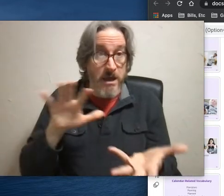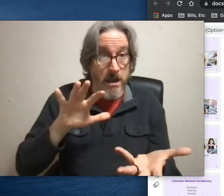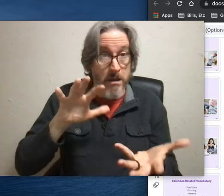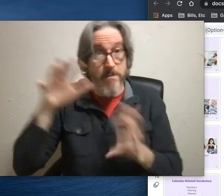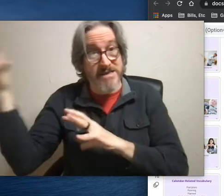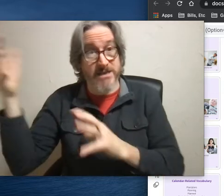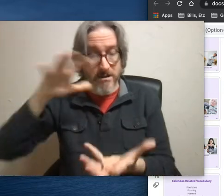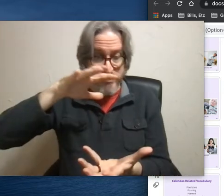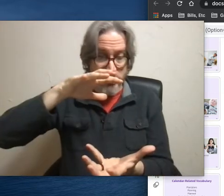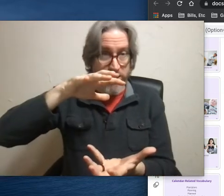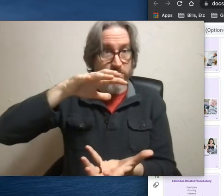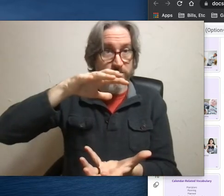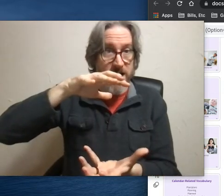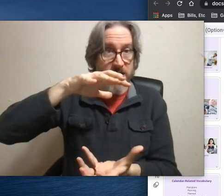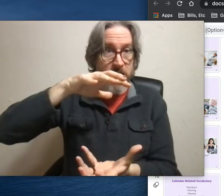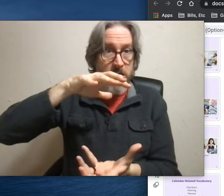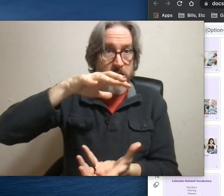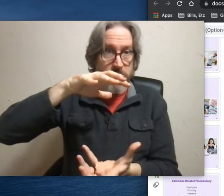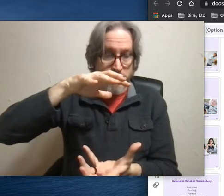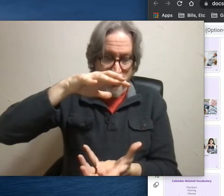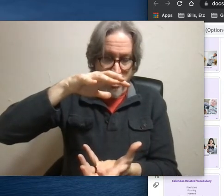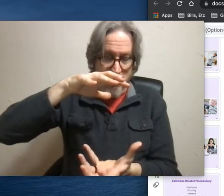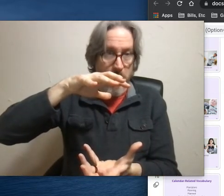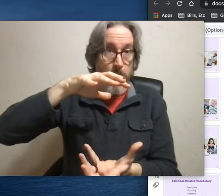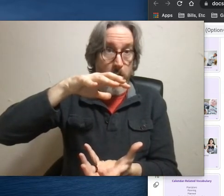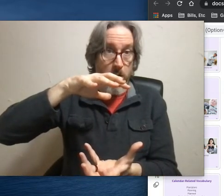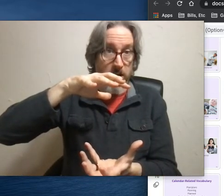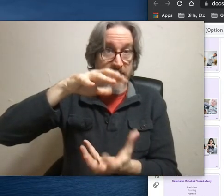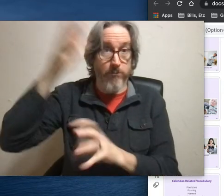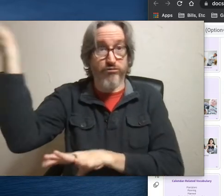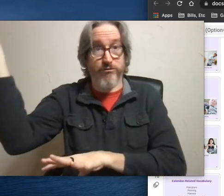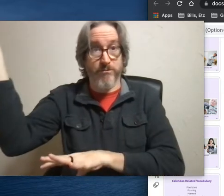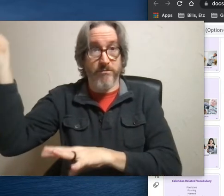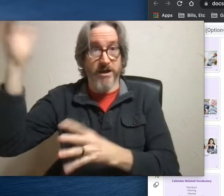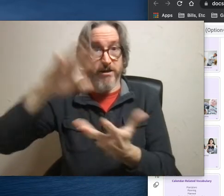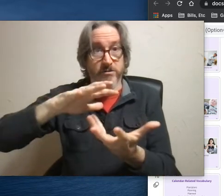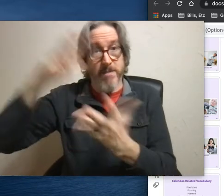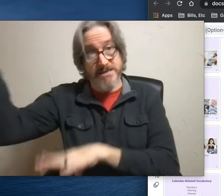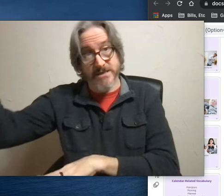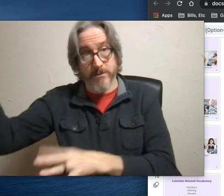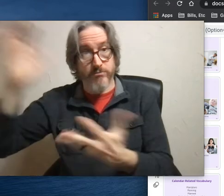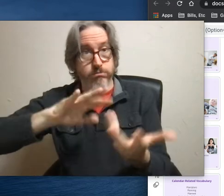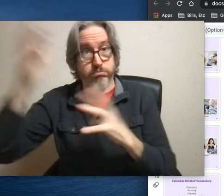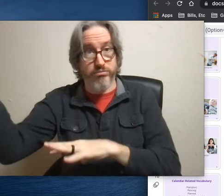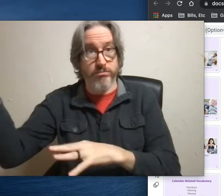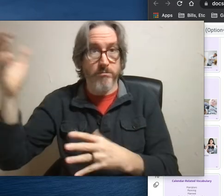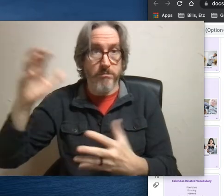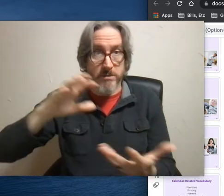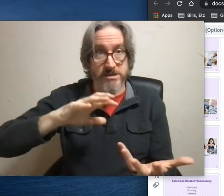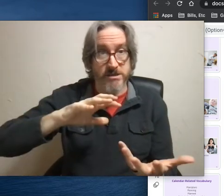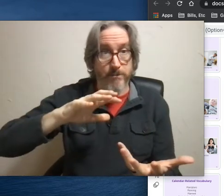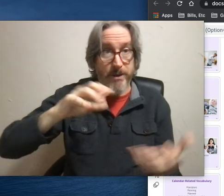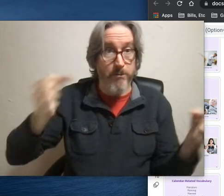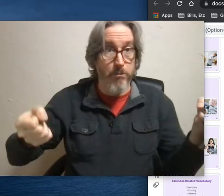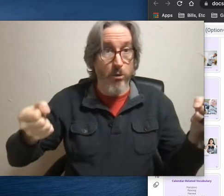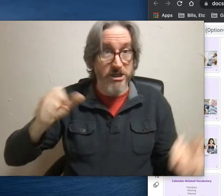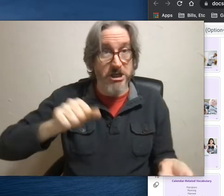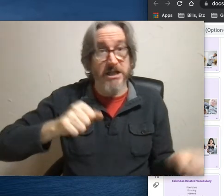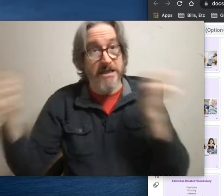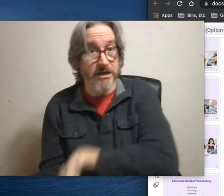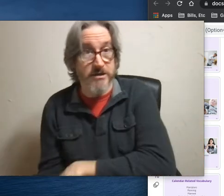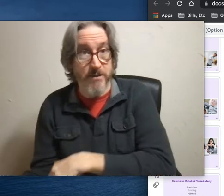Plans messed up. So here you've got a ball and it messes up. It's a big